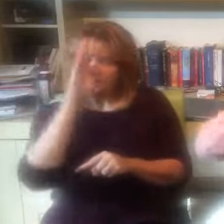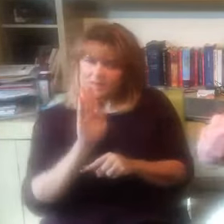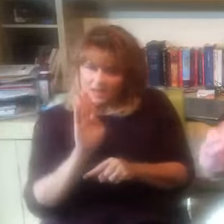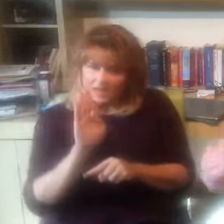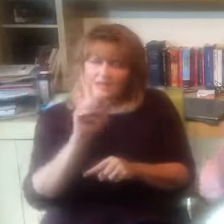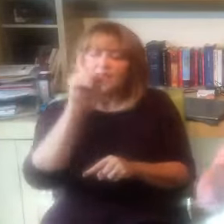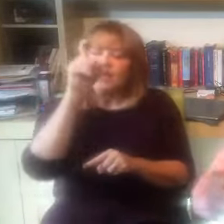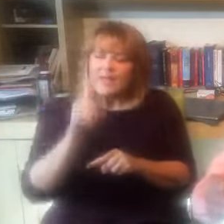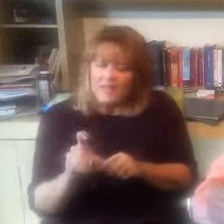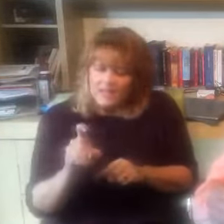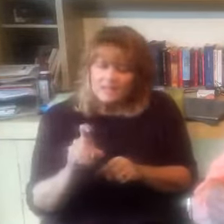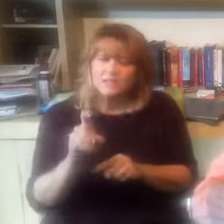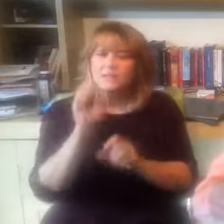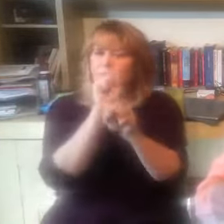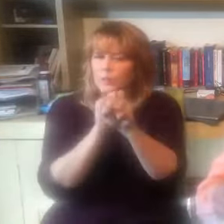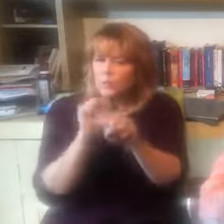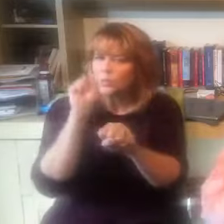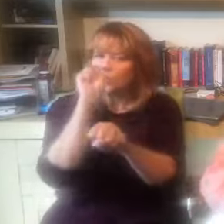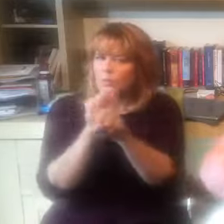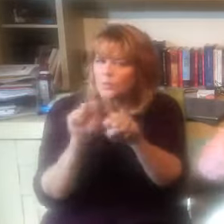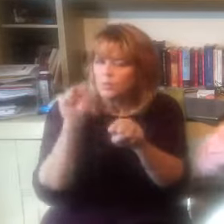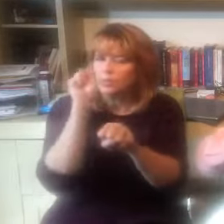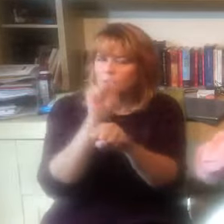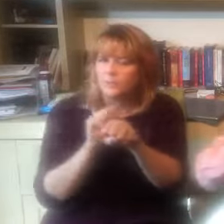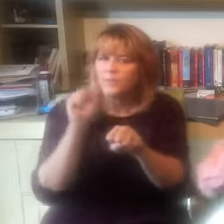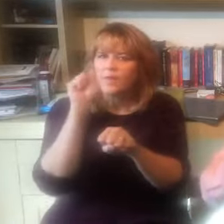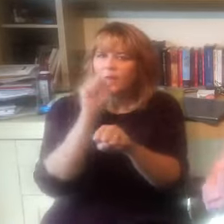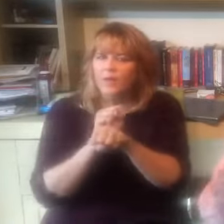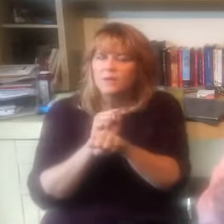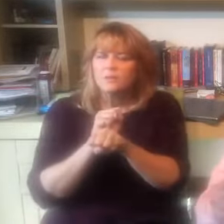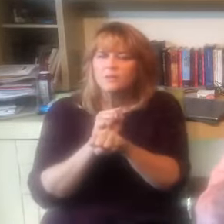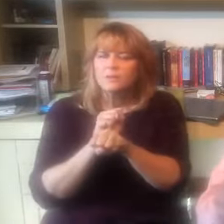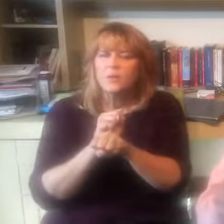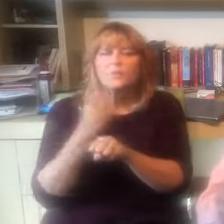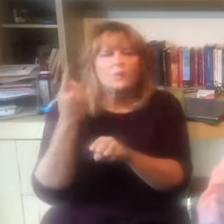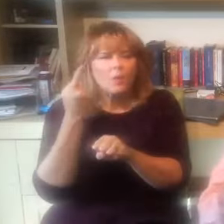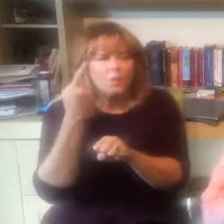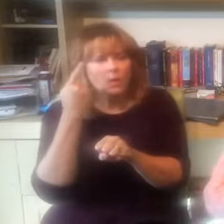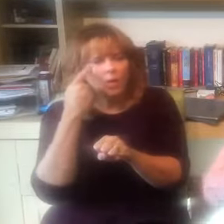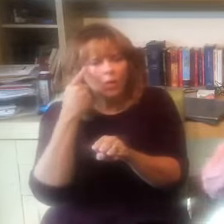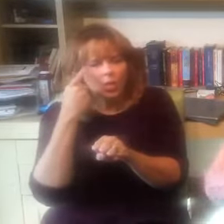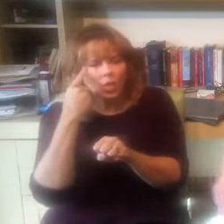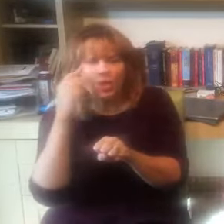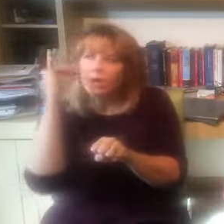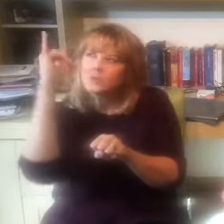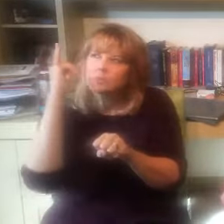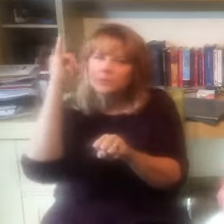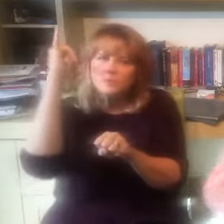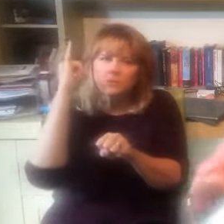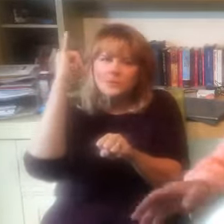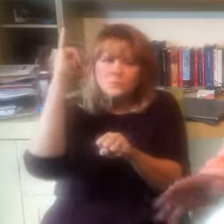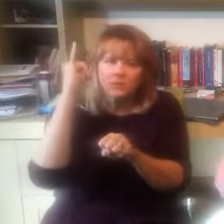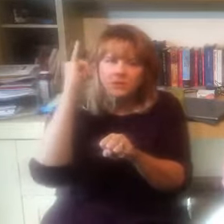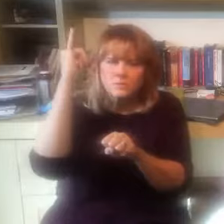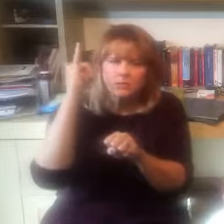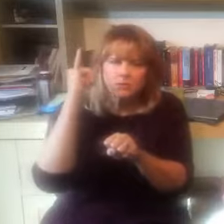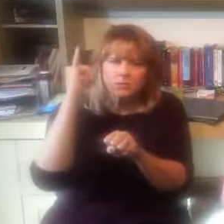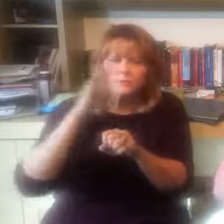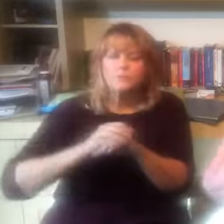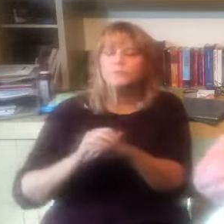has to be worked out in your mind. And once you get that worked out in your mind, then you're the master of